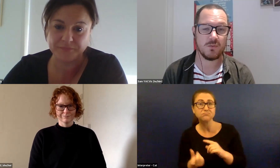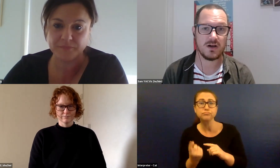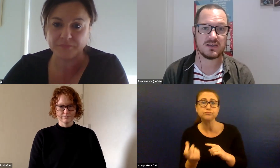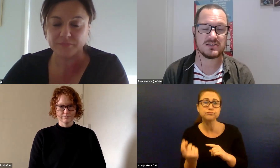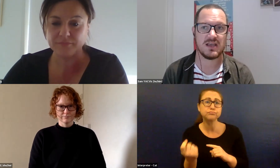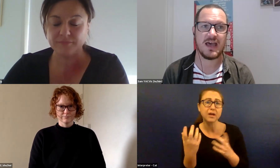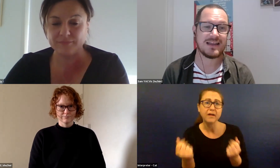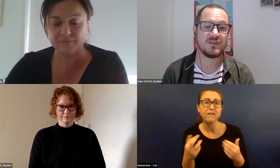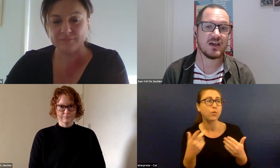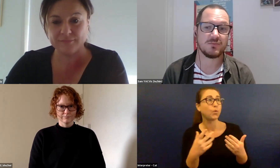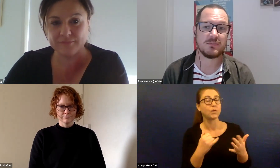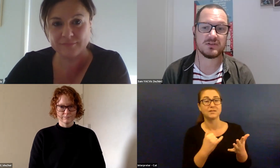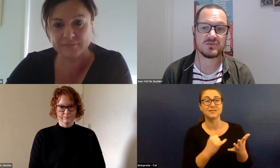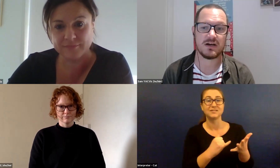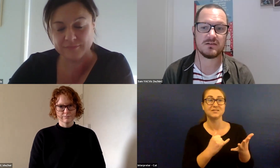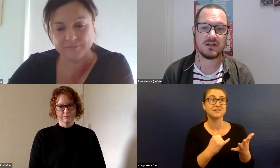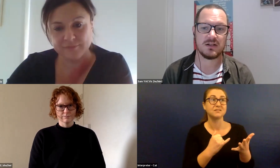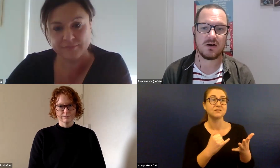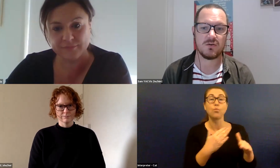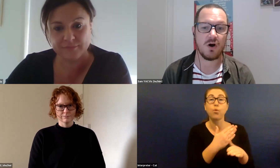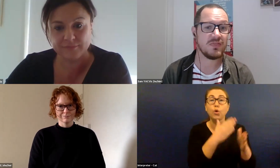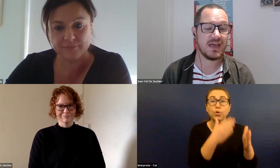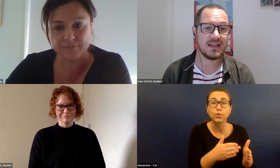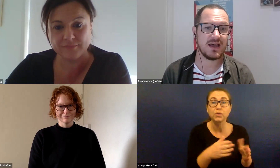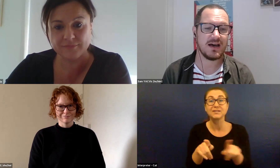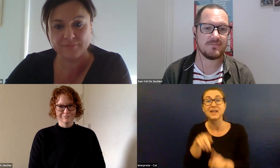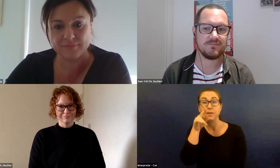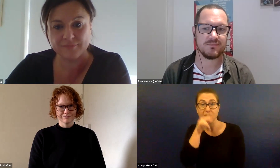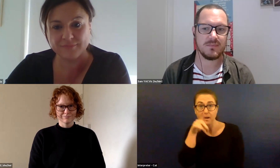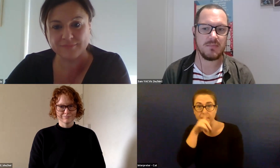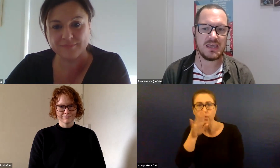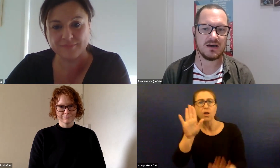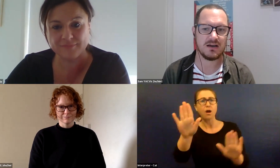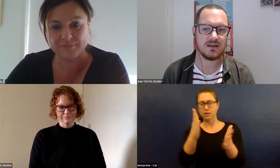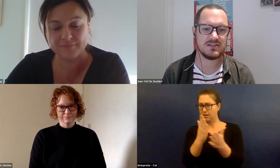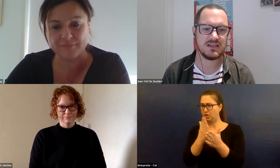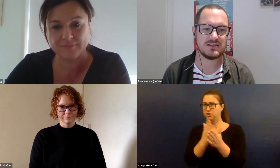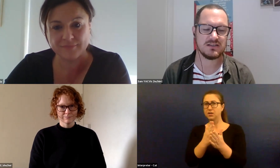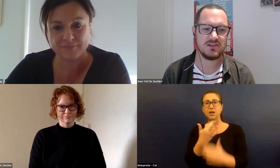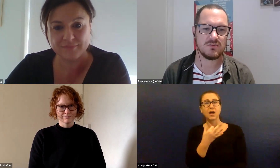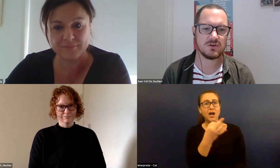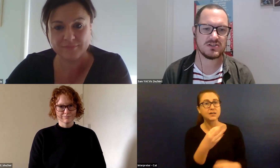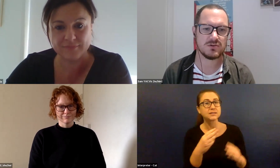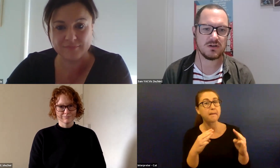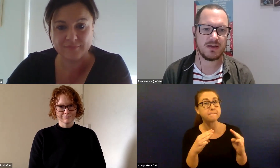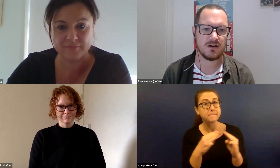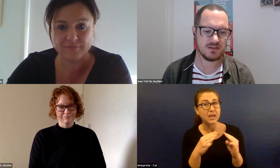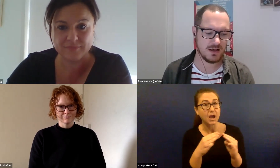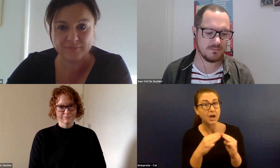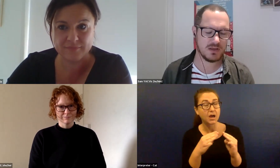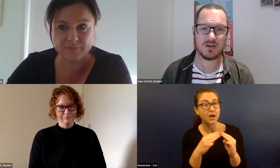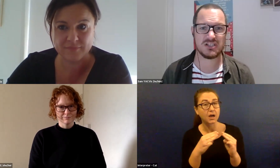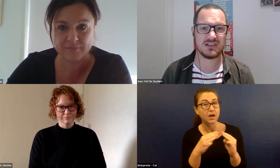for workers and for young people as well. Oh, on that, Mia, did you want to talk